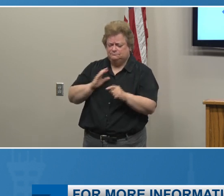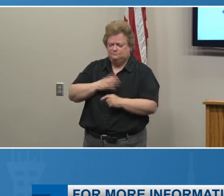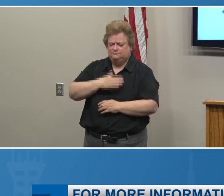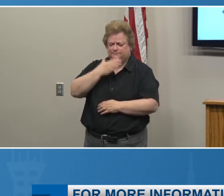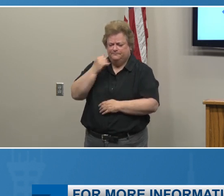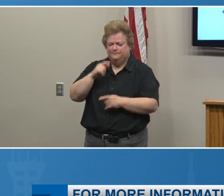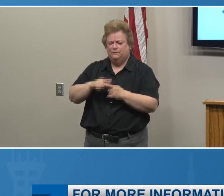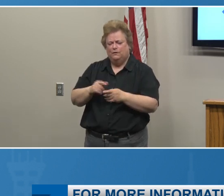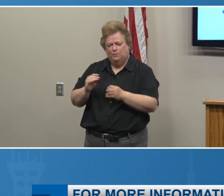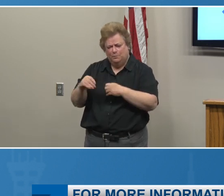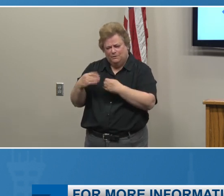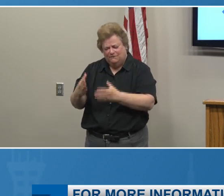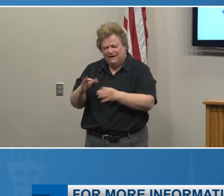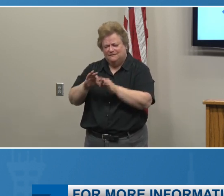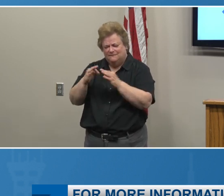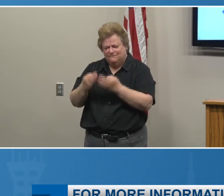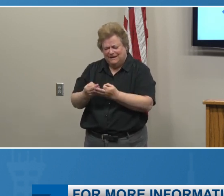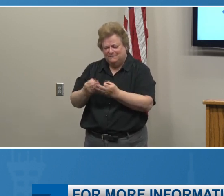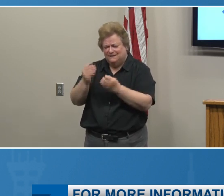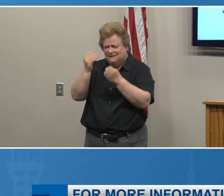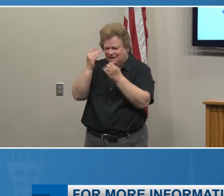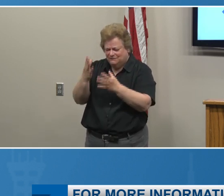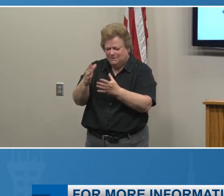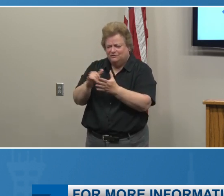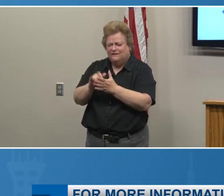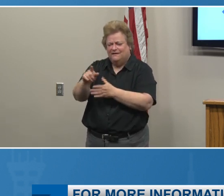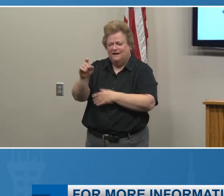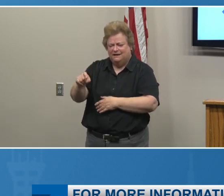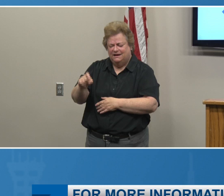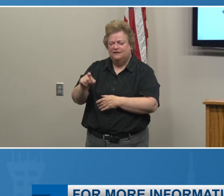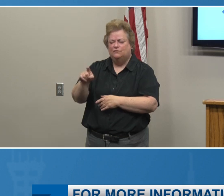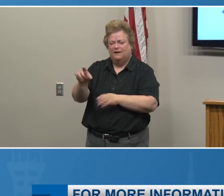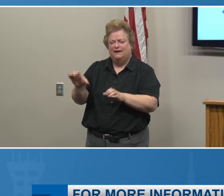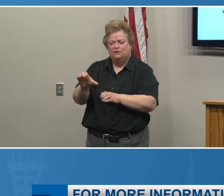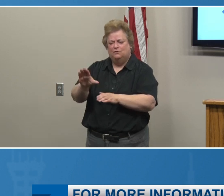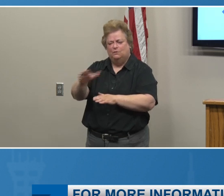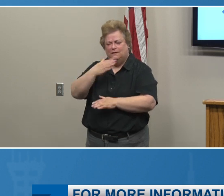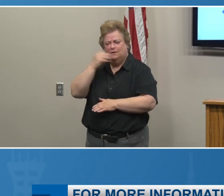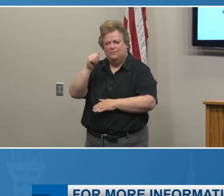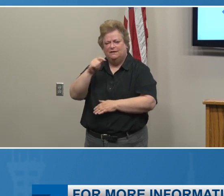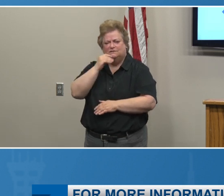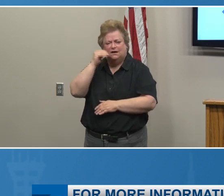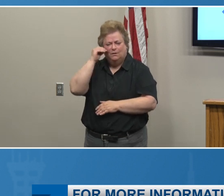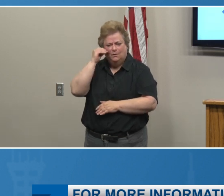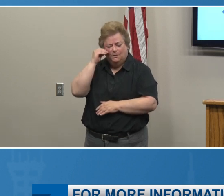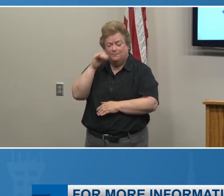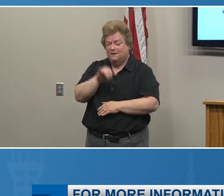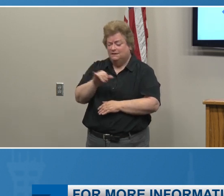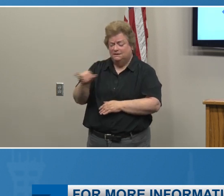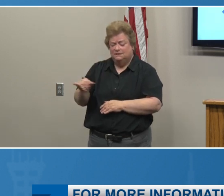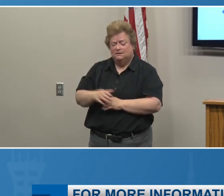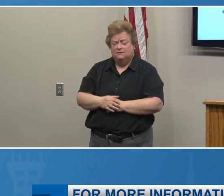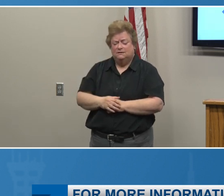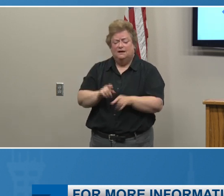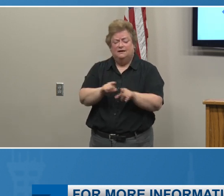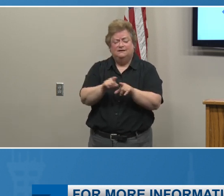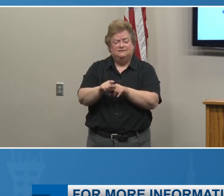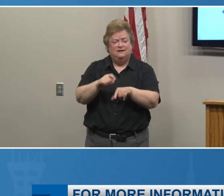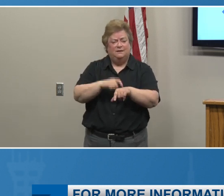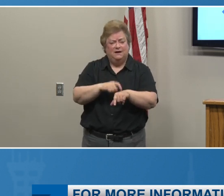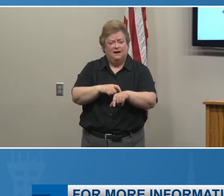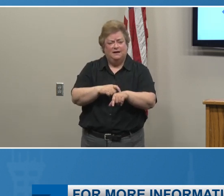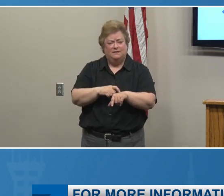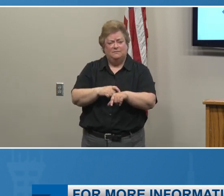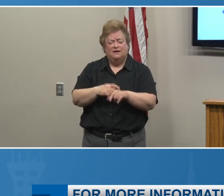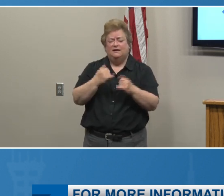to provide families with information that they need so that they can do their best at home as well at the same time we also understand